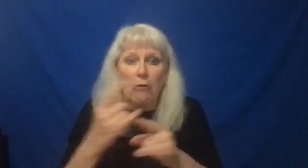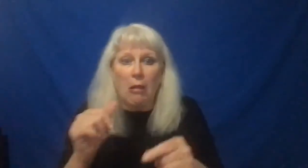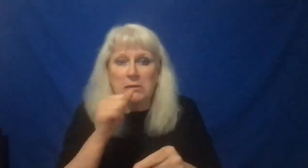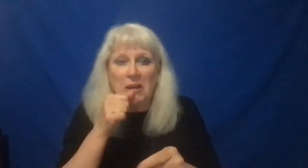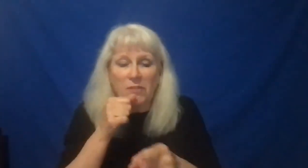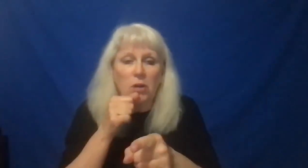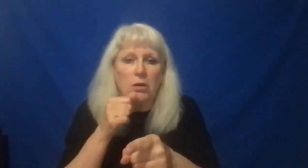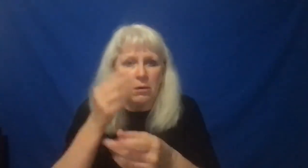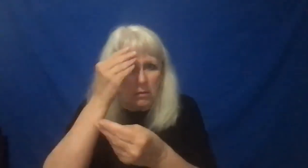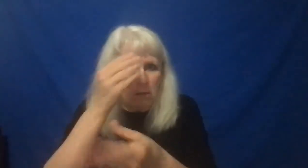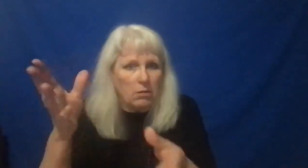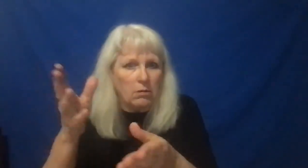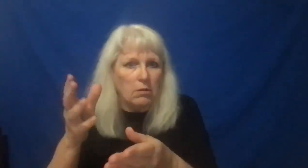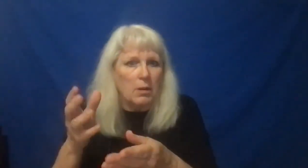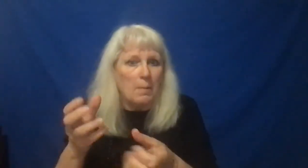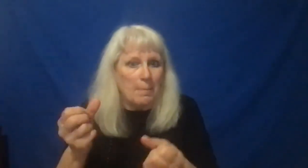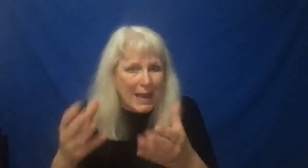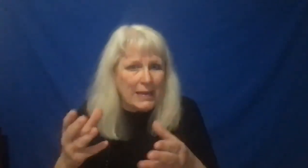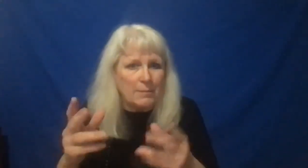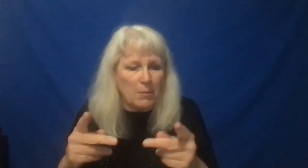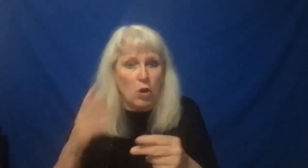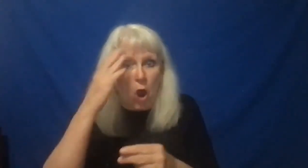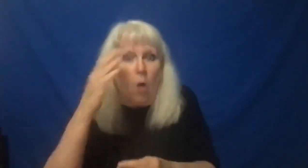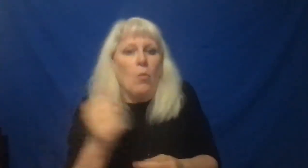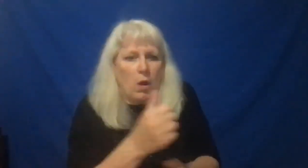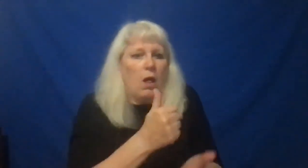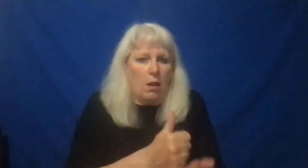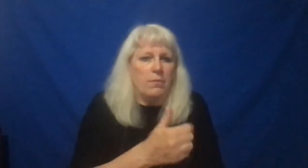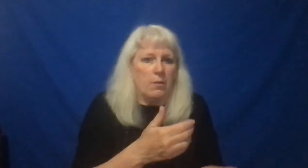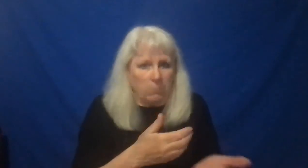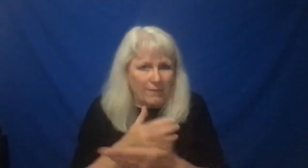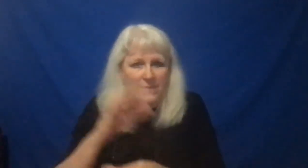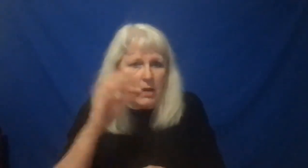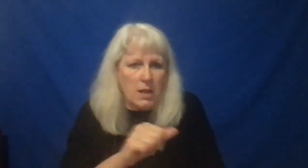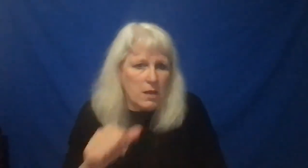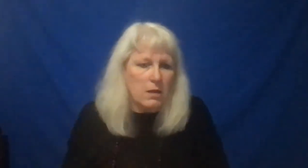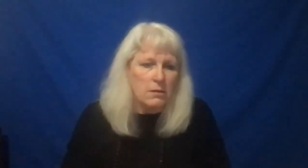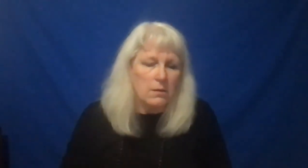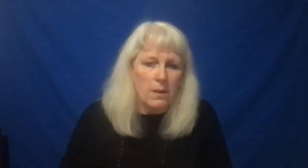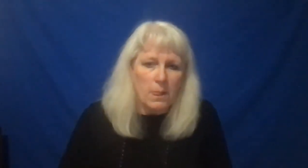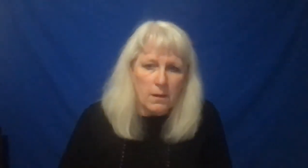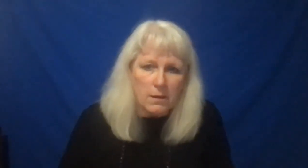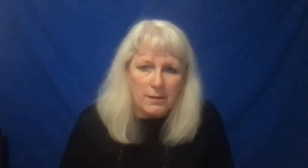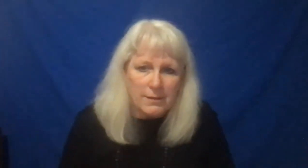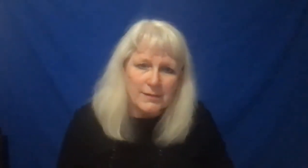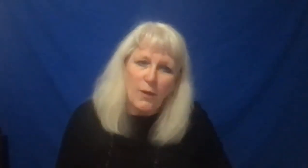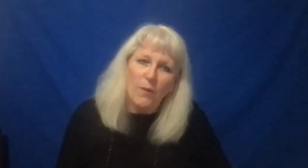the strategic planning process, as this has been disseminated throughout the membership, is the whole notion of using the Class